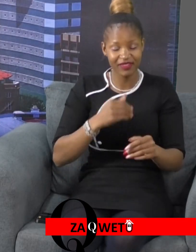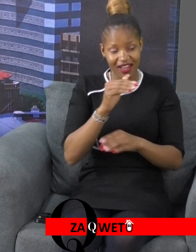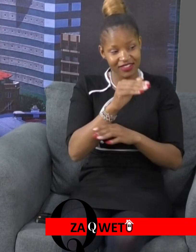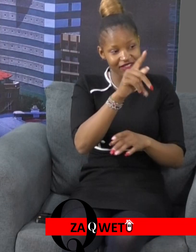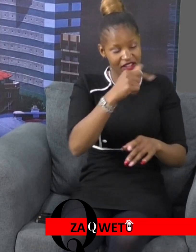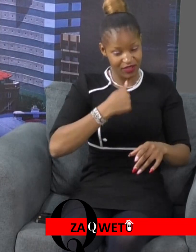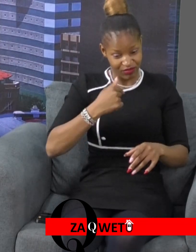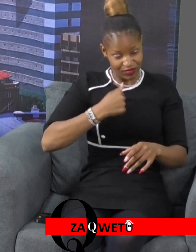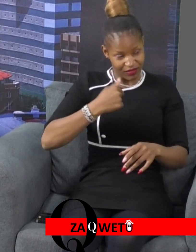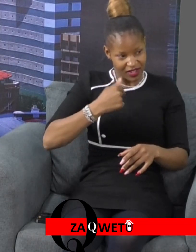Okay, thank you for that question.